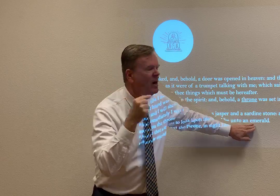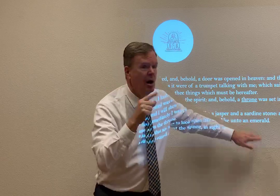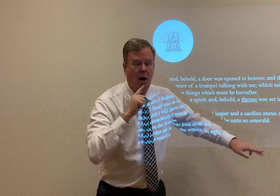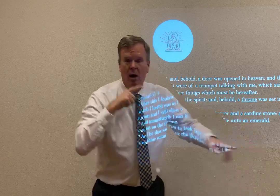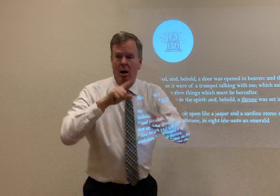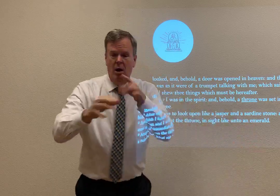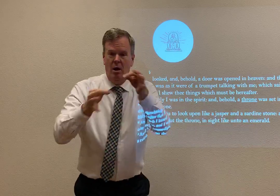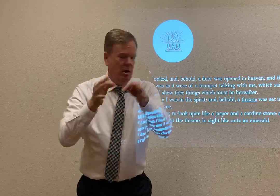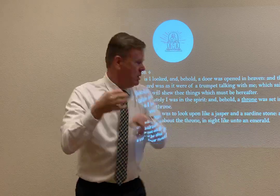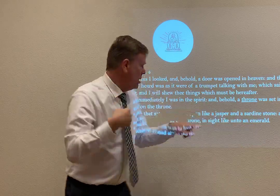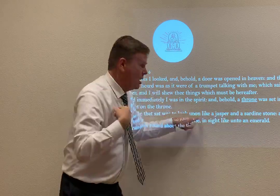green.